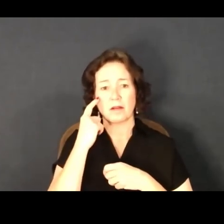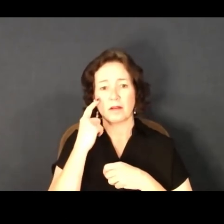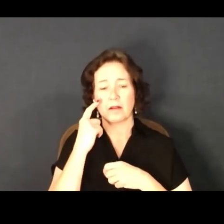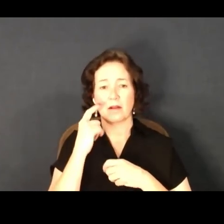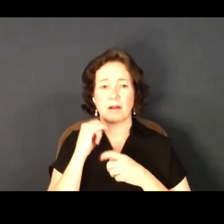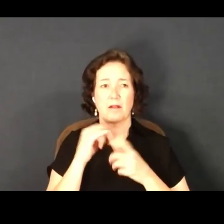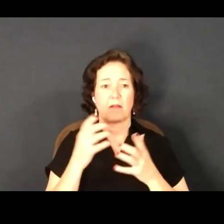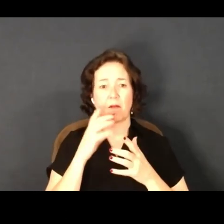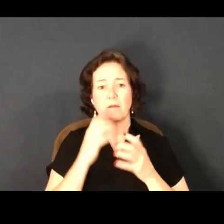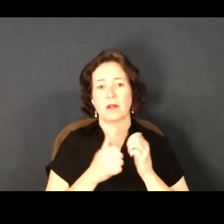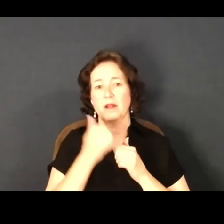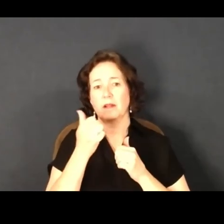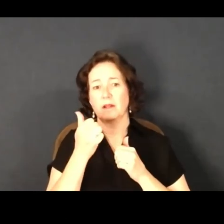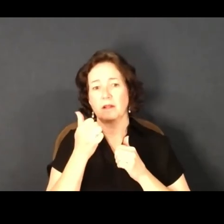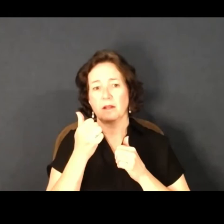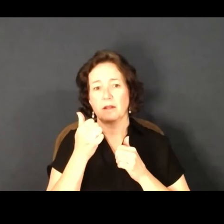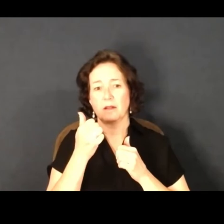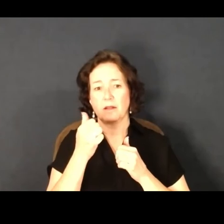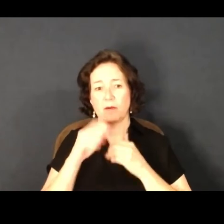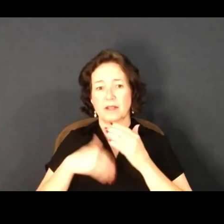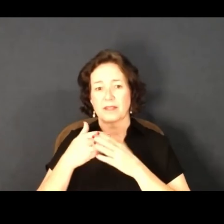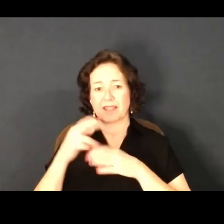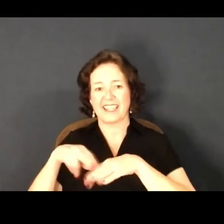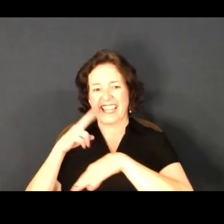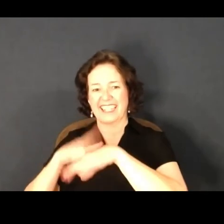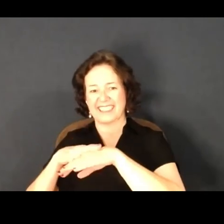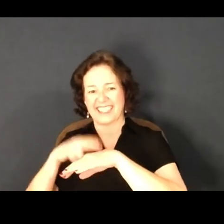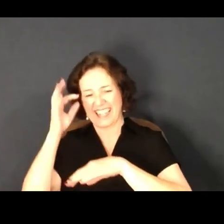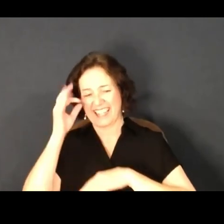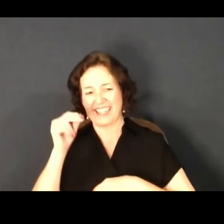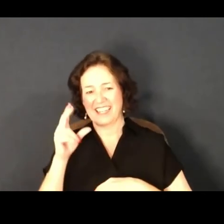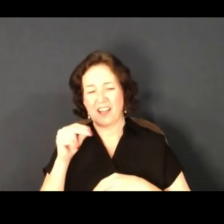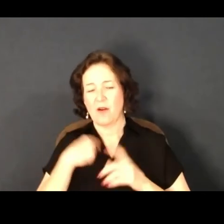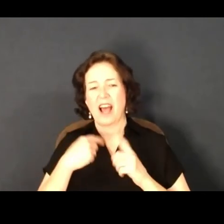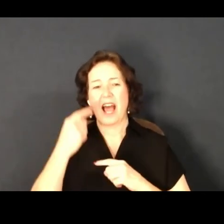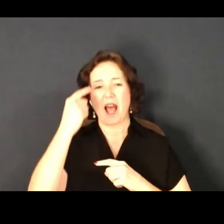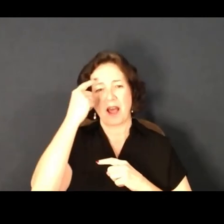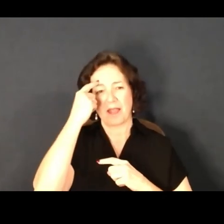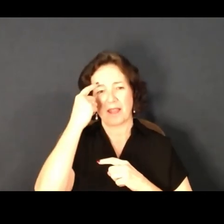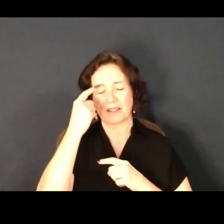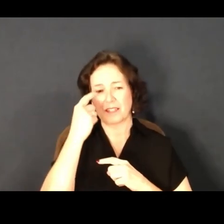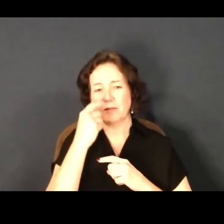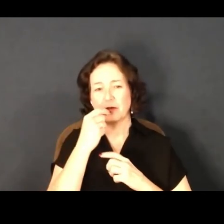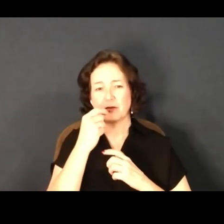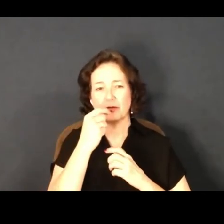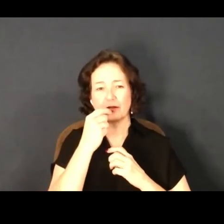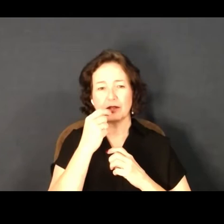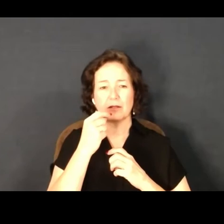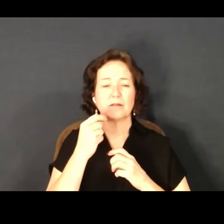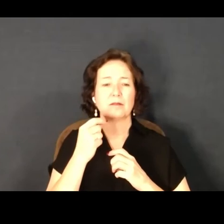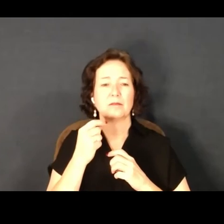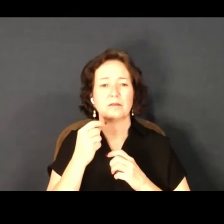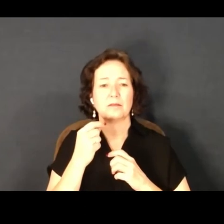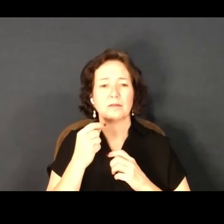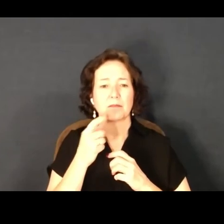majority of the rest of the nation thinks. No, I think of someone who is smart,